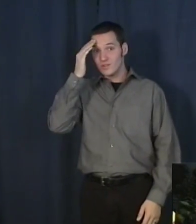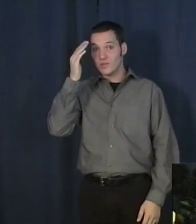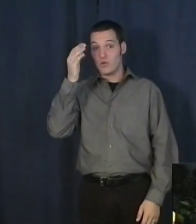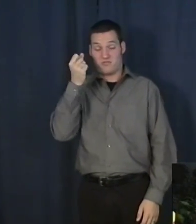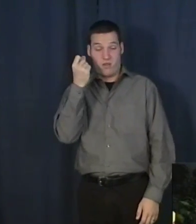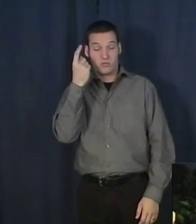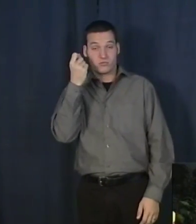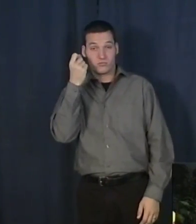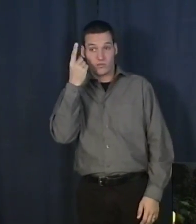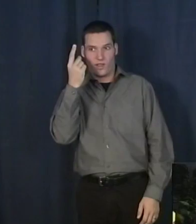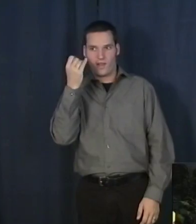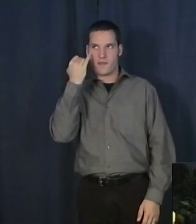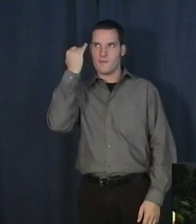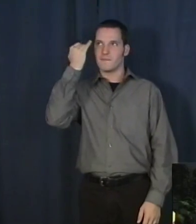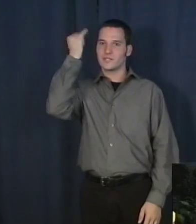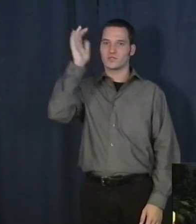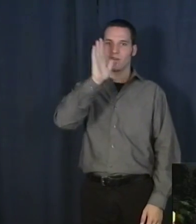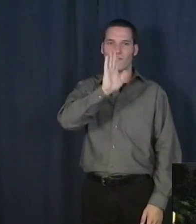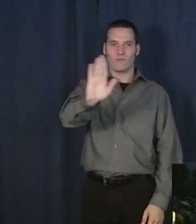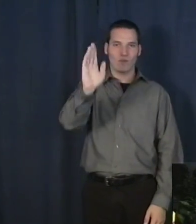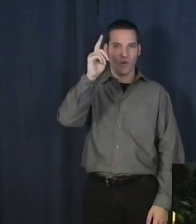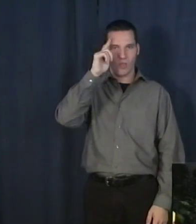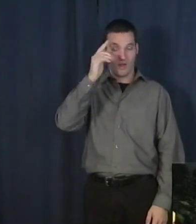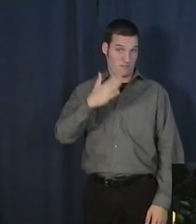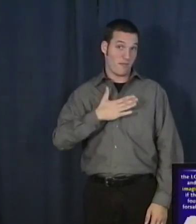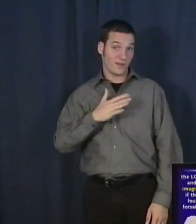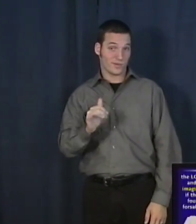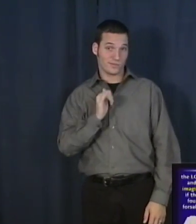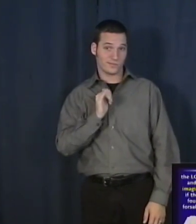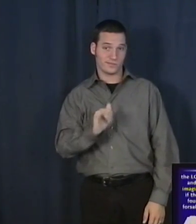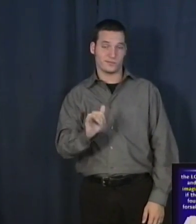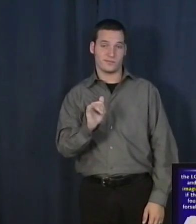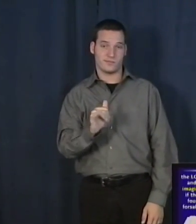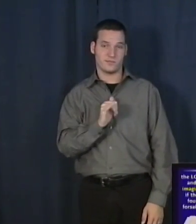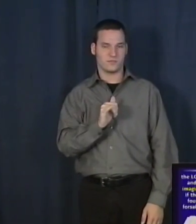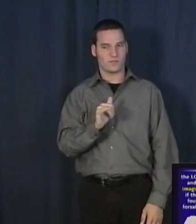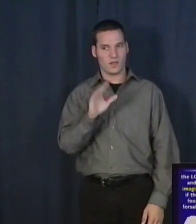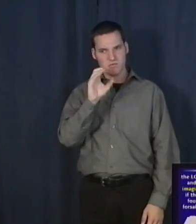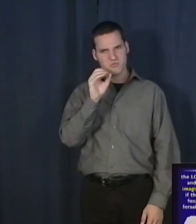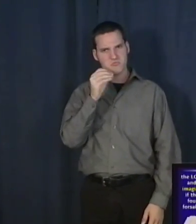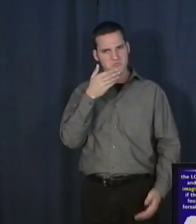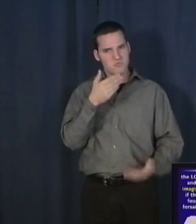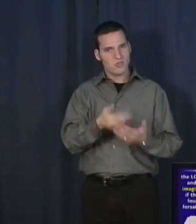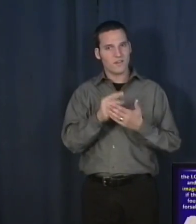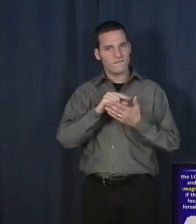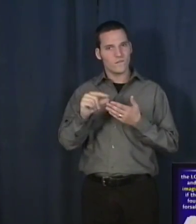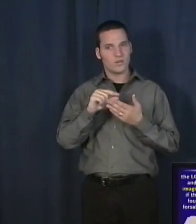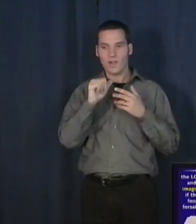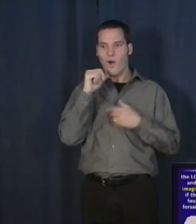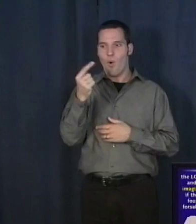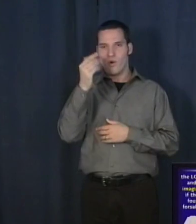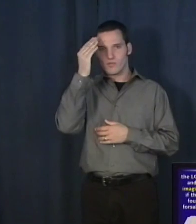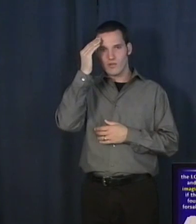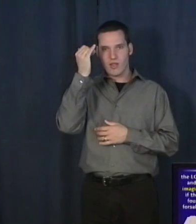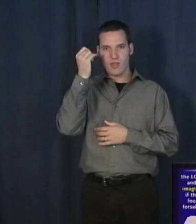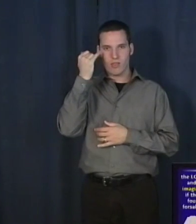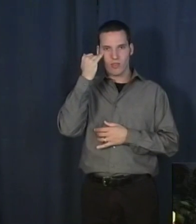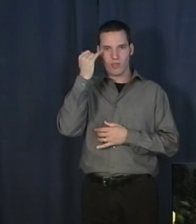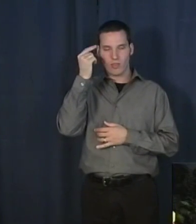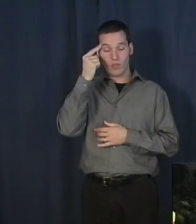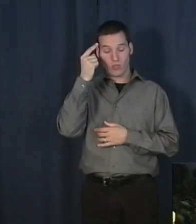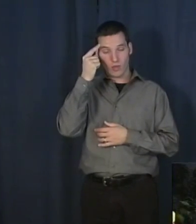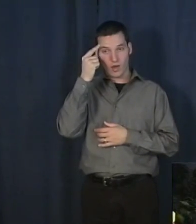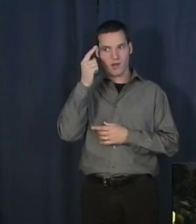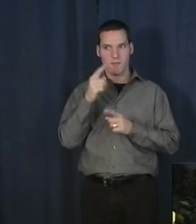He even knows and understands the imaginations of your thoughts and mine. This is a pretty cool verse. Not only does He know your thoughts, He